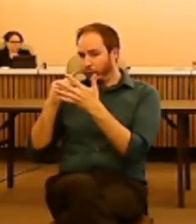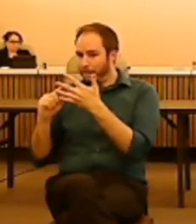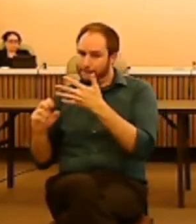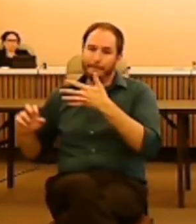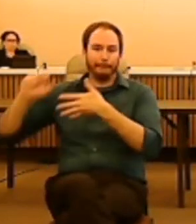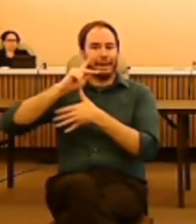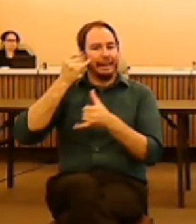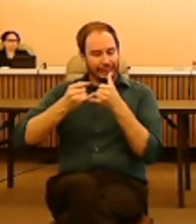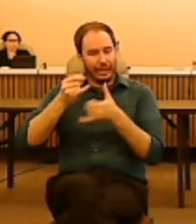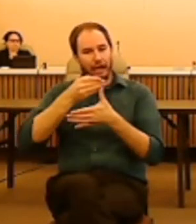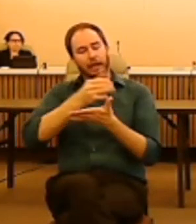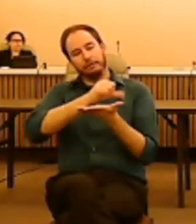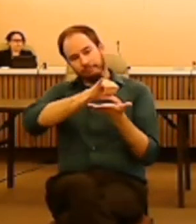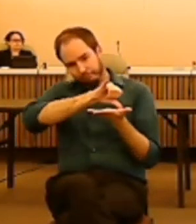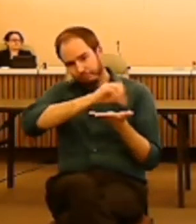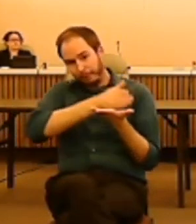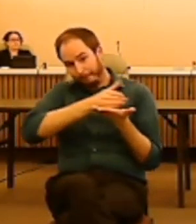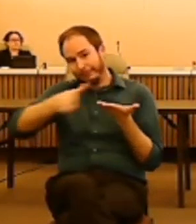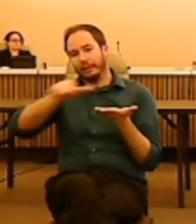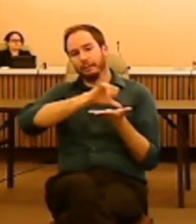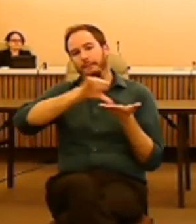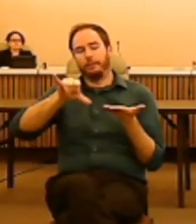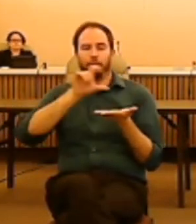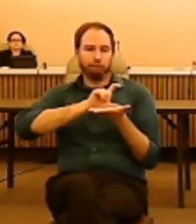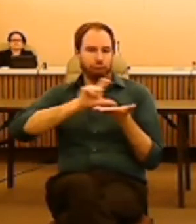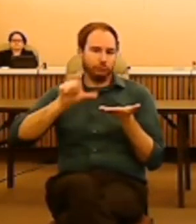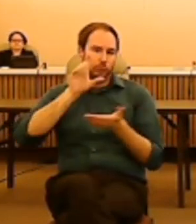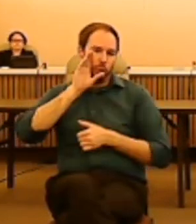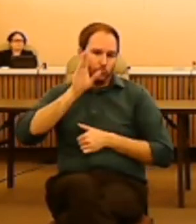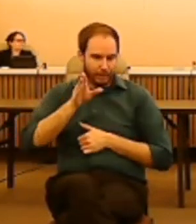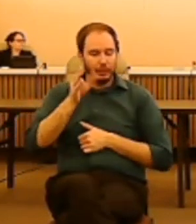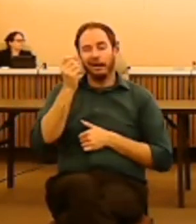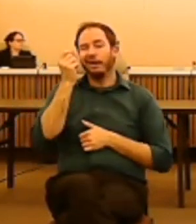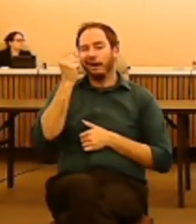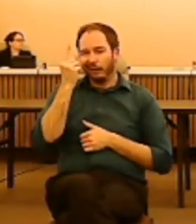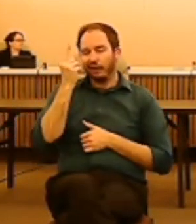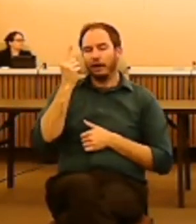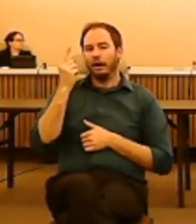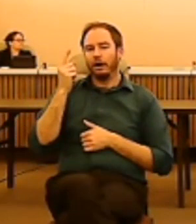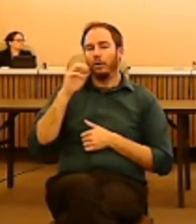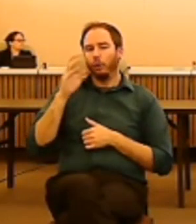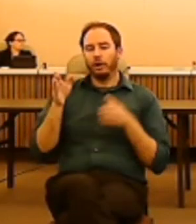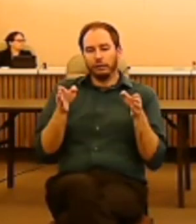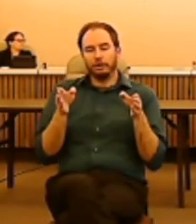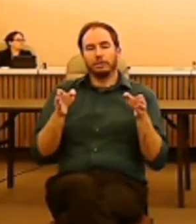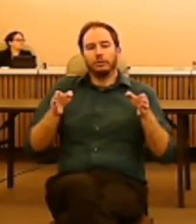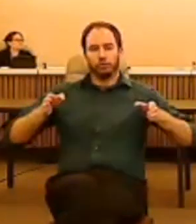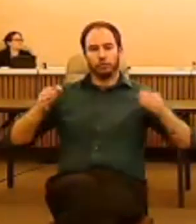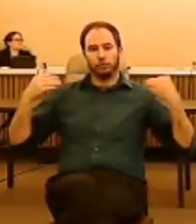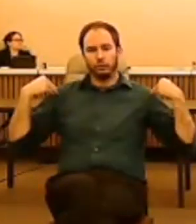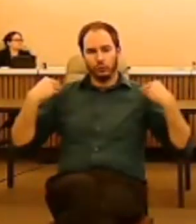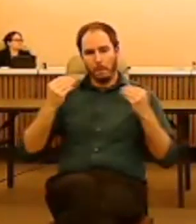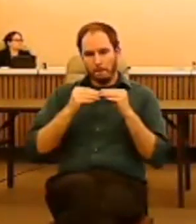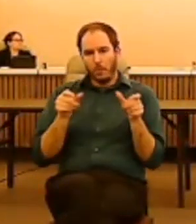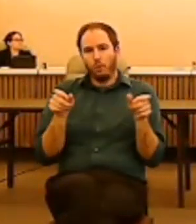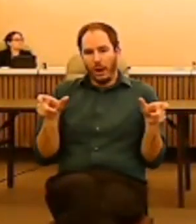in, they're going to mill that off and put new pavement down. But they're also going to be widening the shoulders.